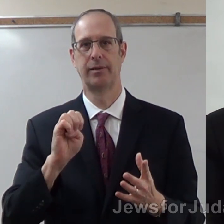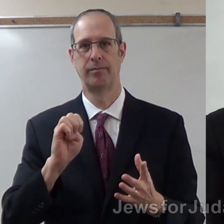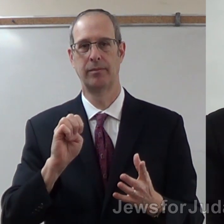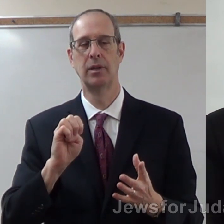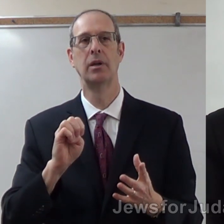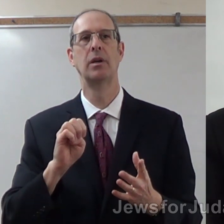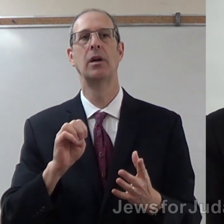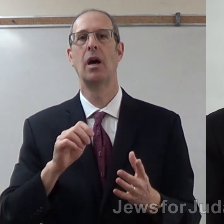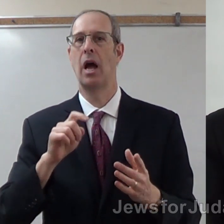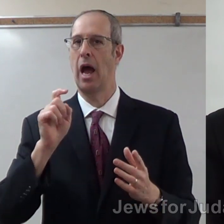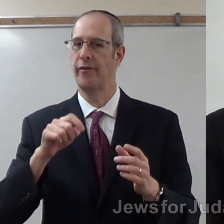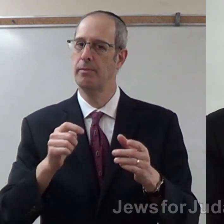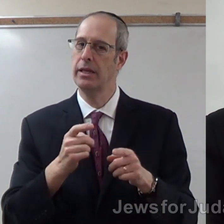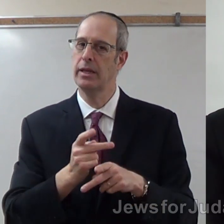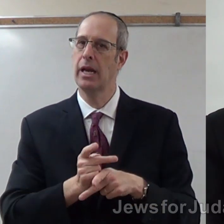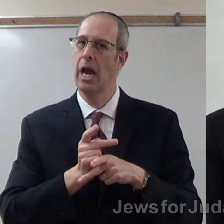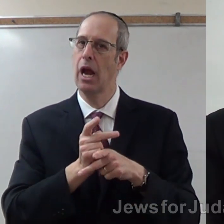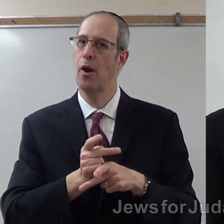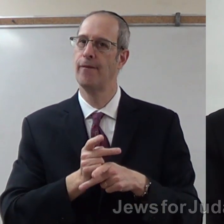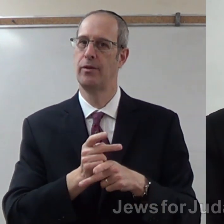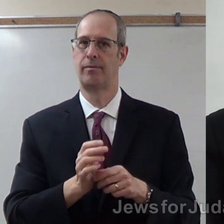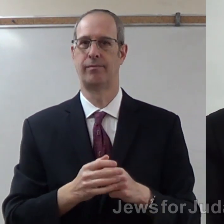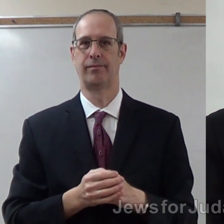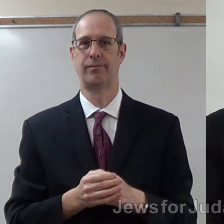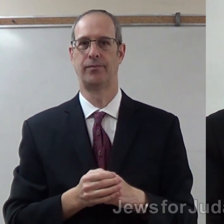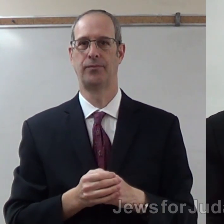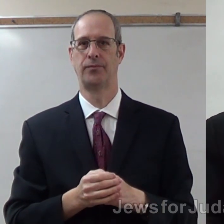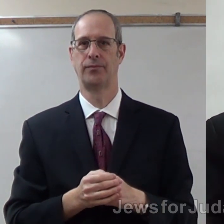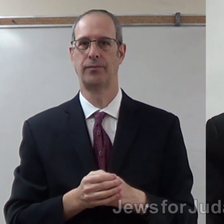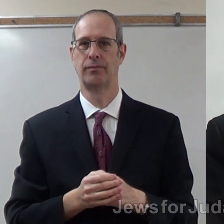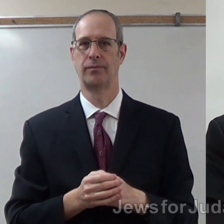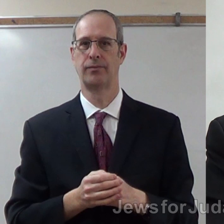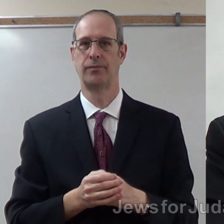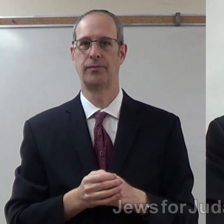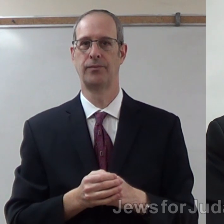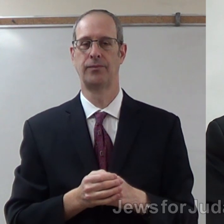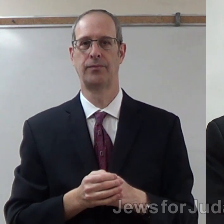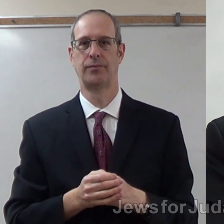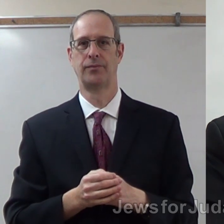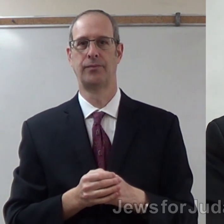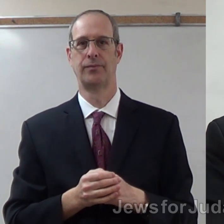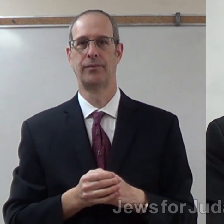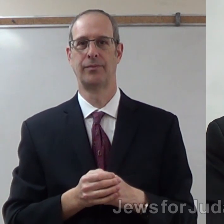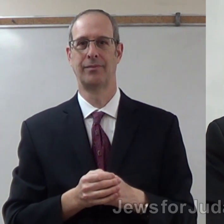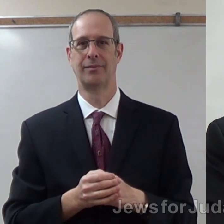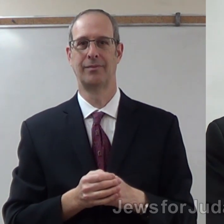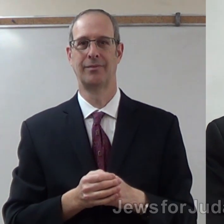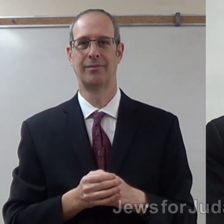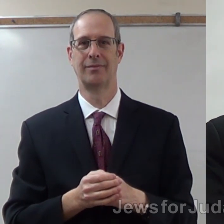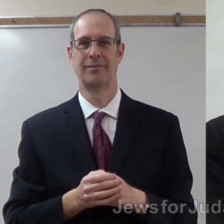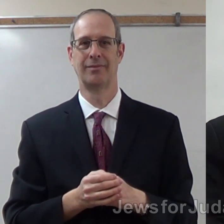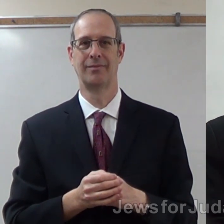You have to be very careful with it. Very careful with it.